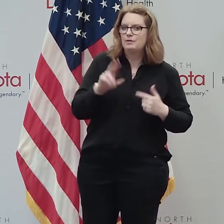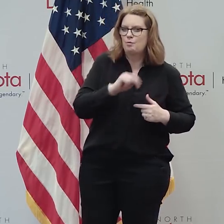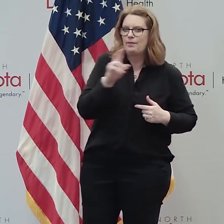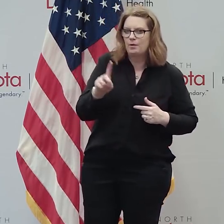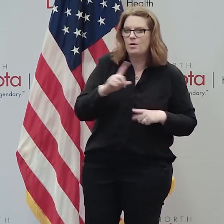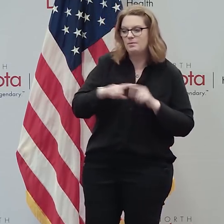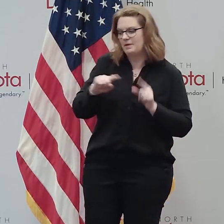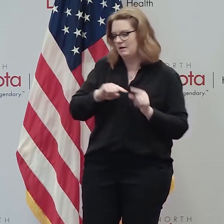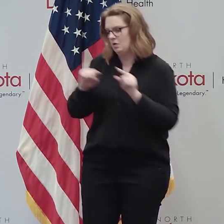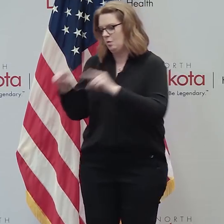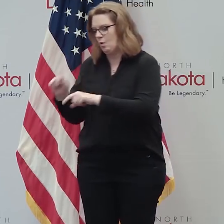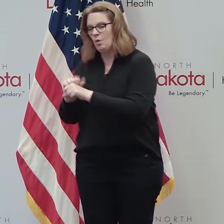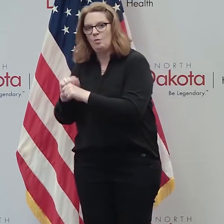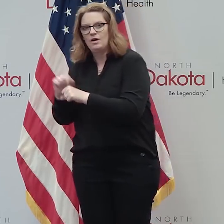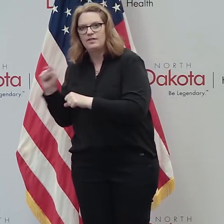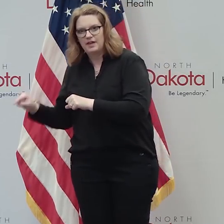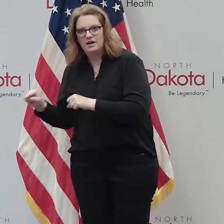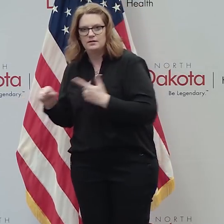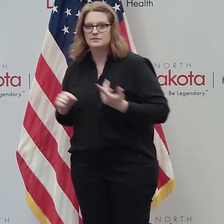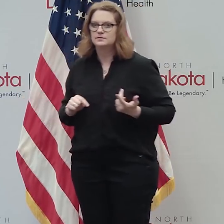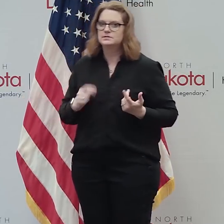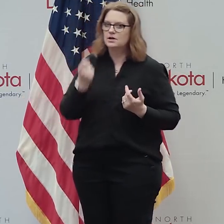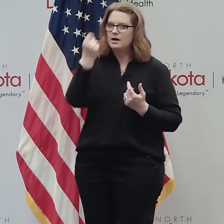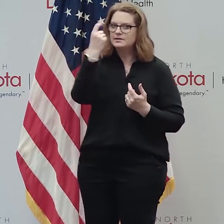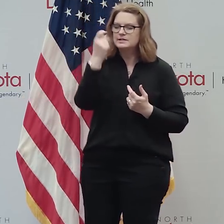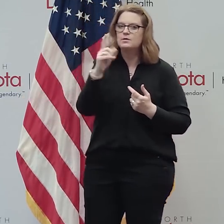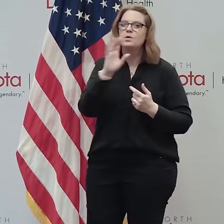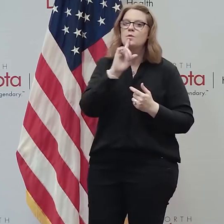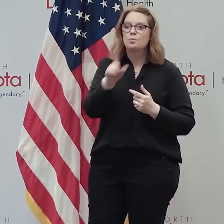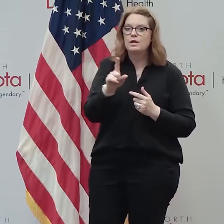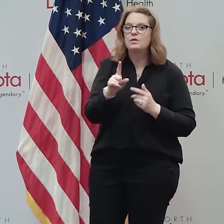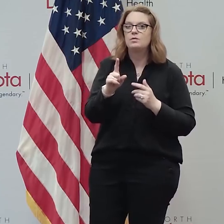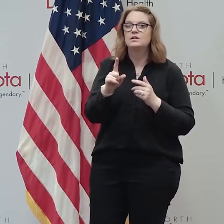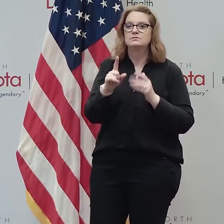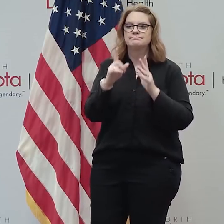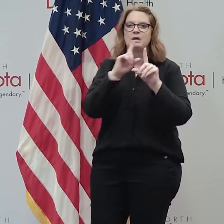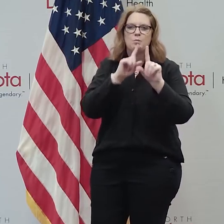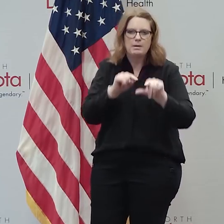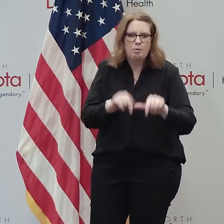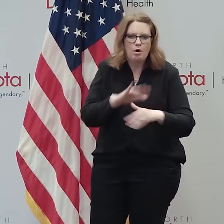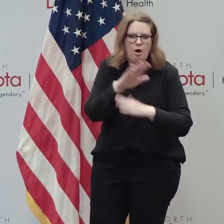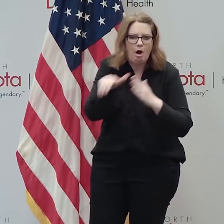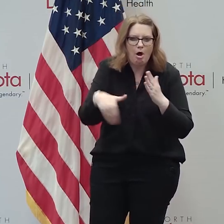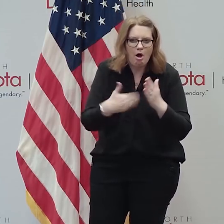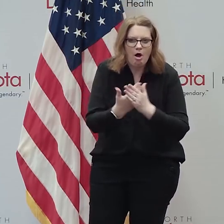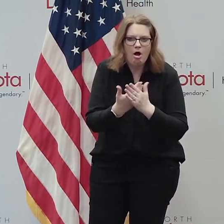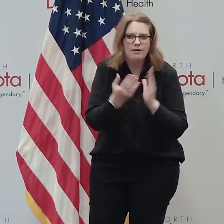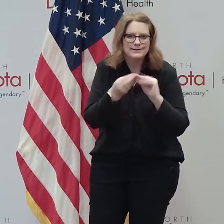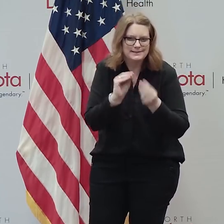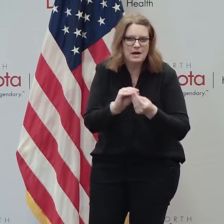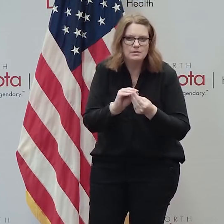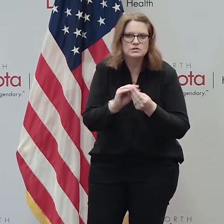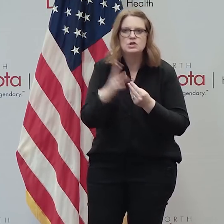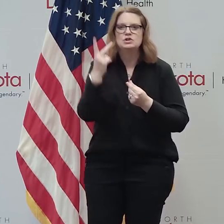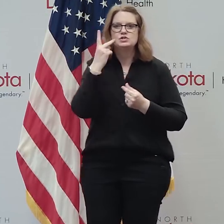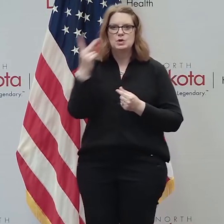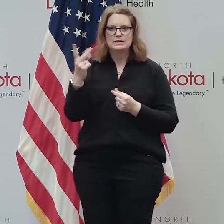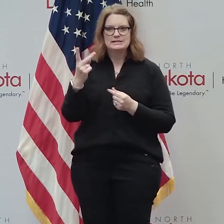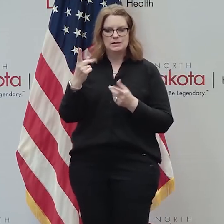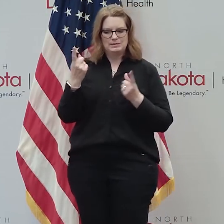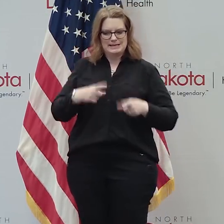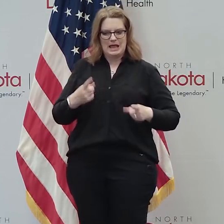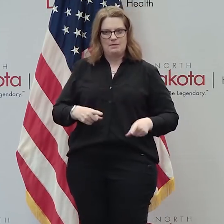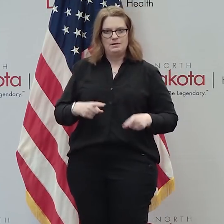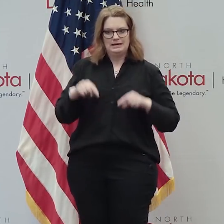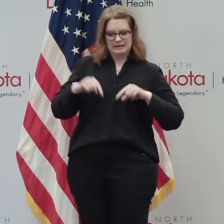the reporting on this to make sure that there's transparency so that everybody can understand on these cross-border operations where we've